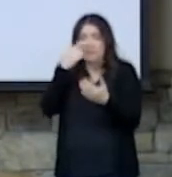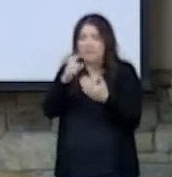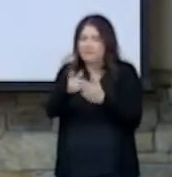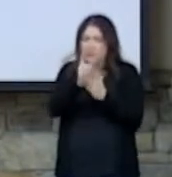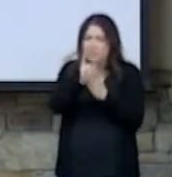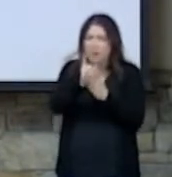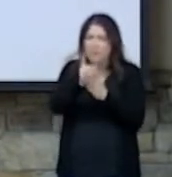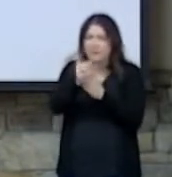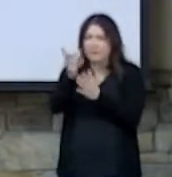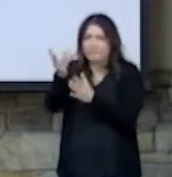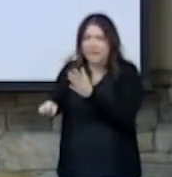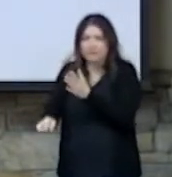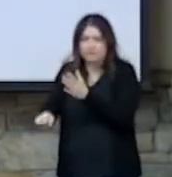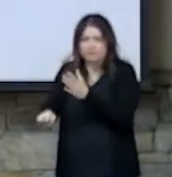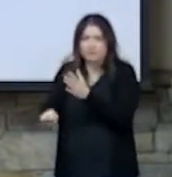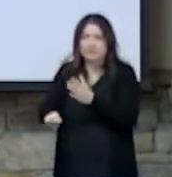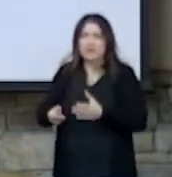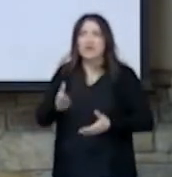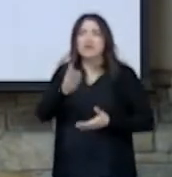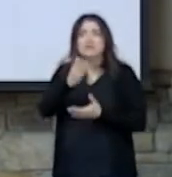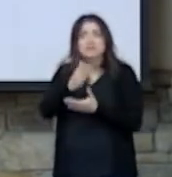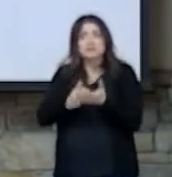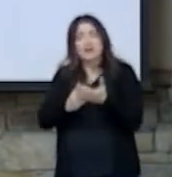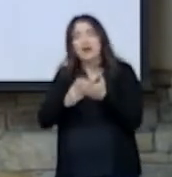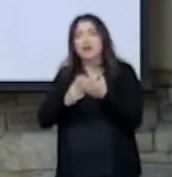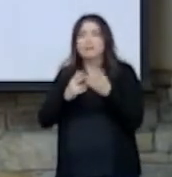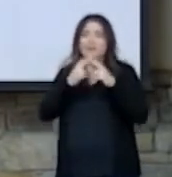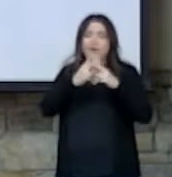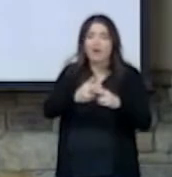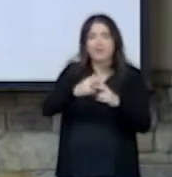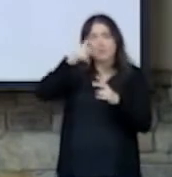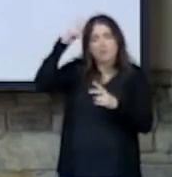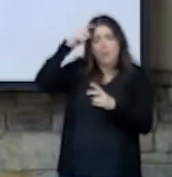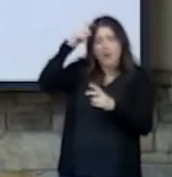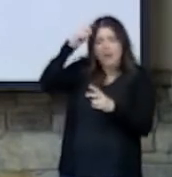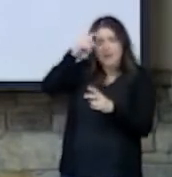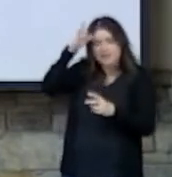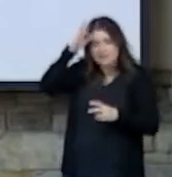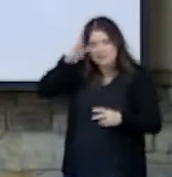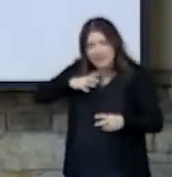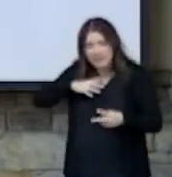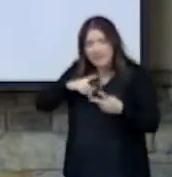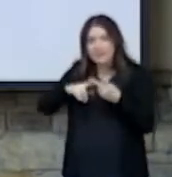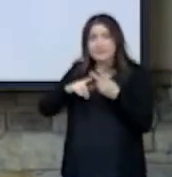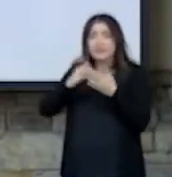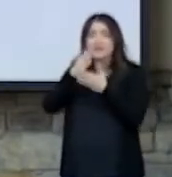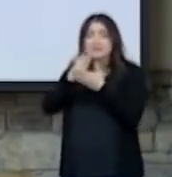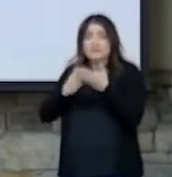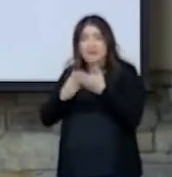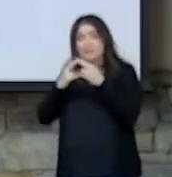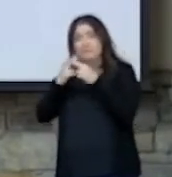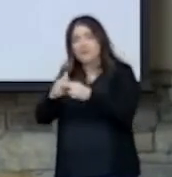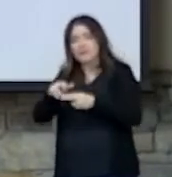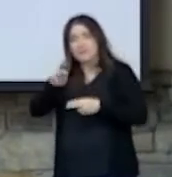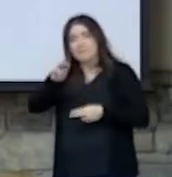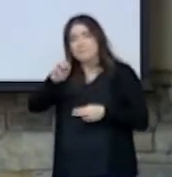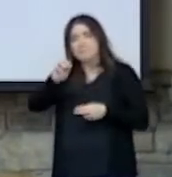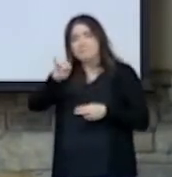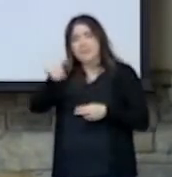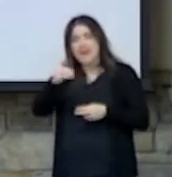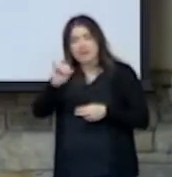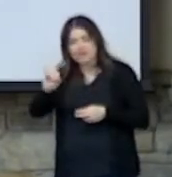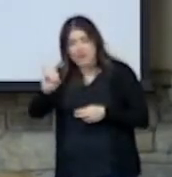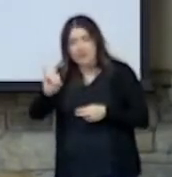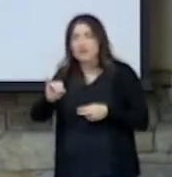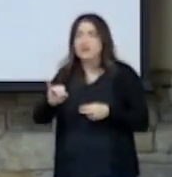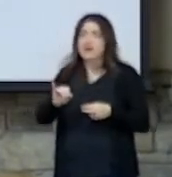away. Some versions refer to them as wise men. Some refer to them as magi. That word magi